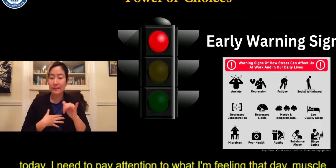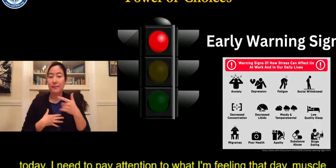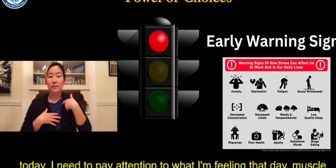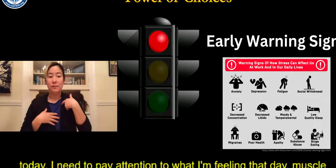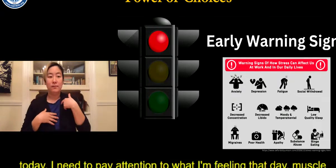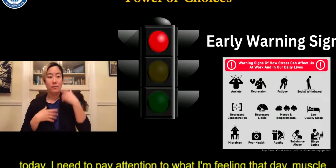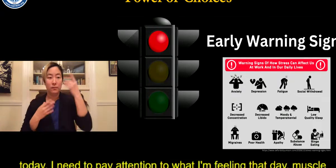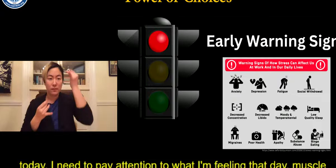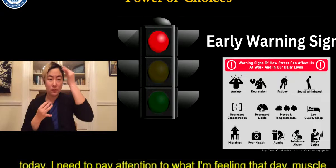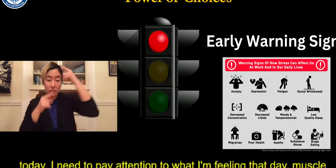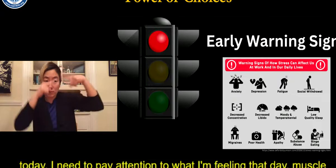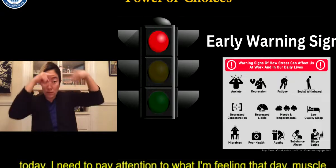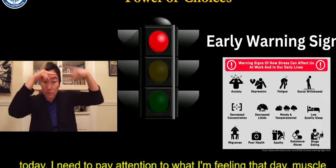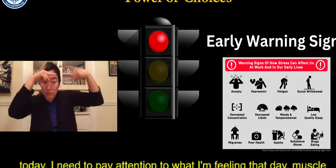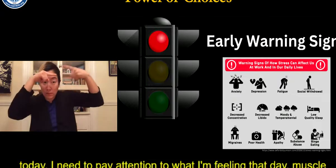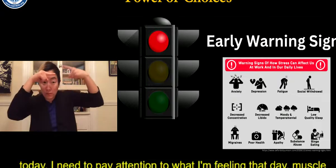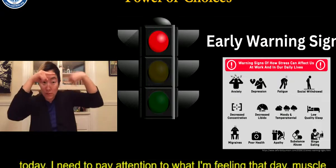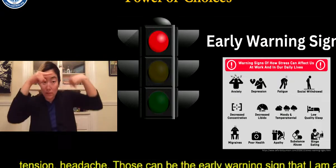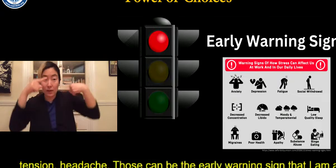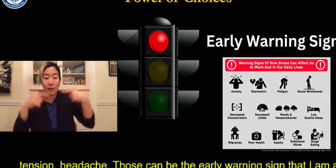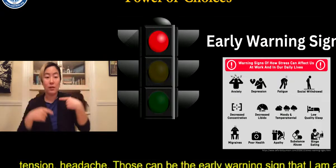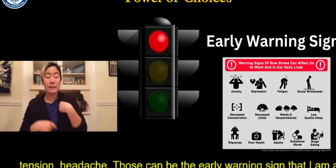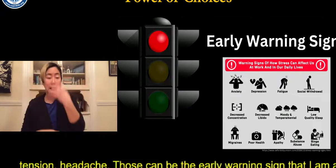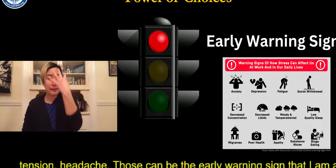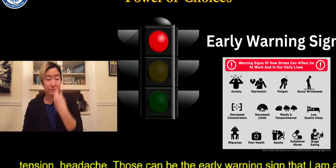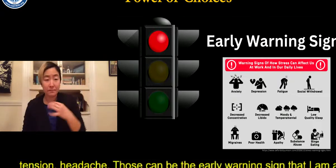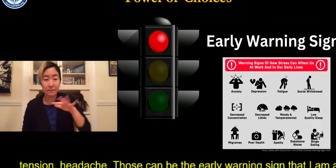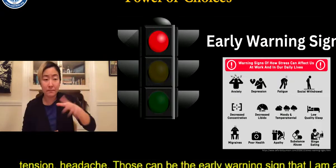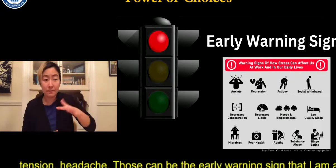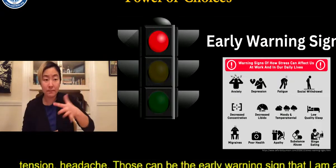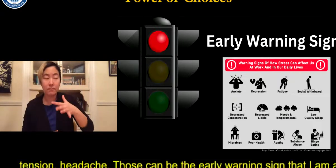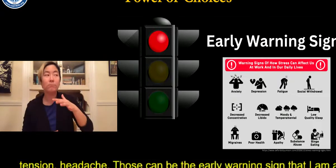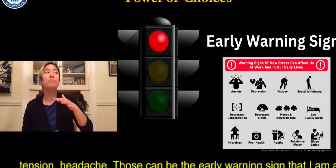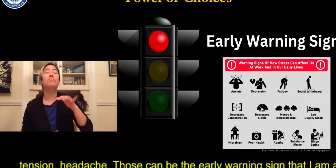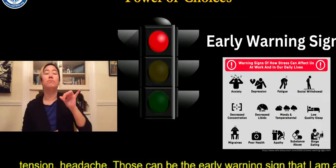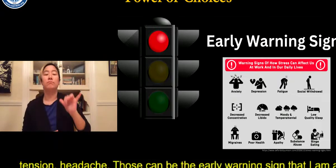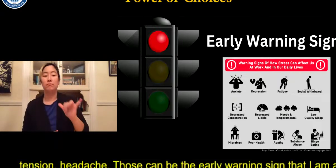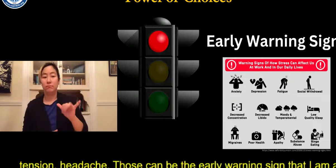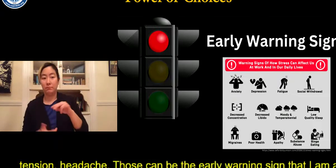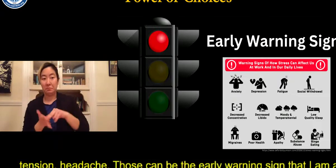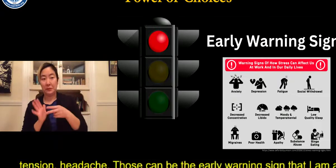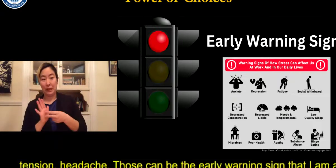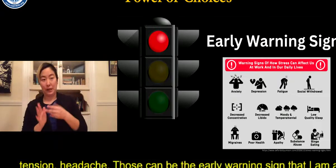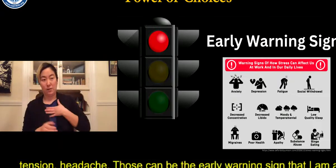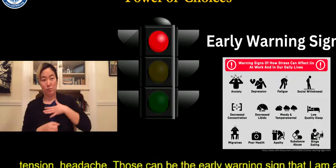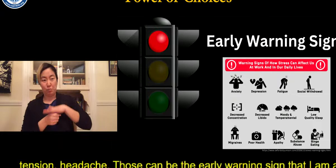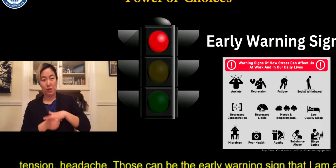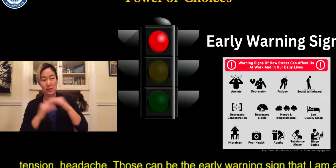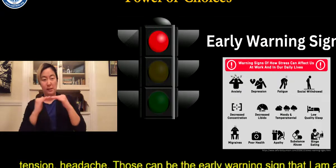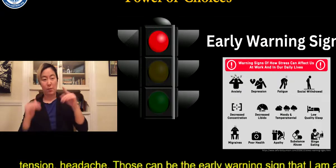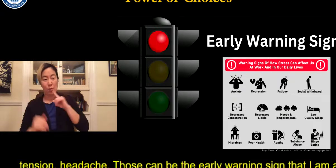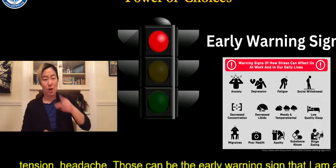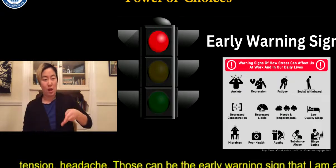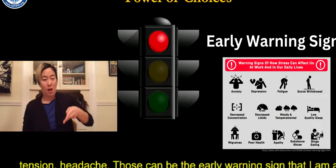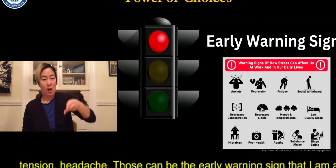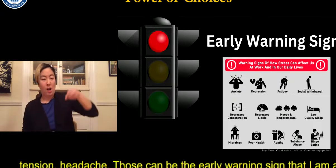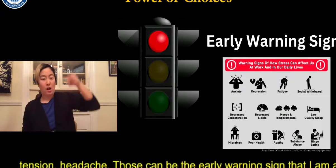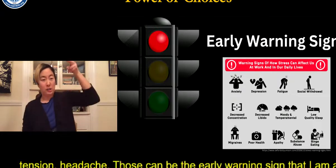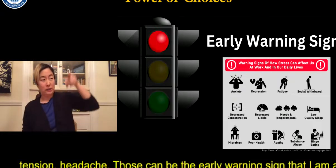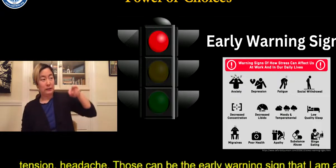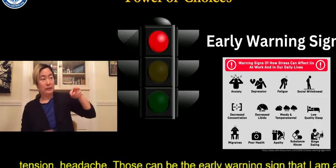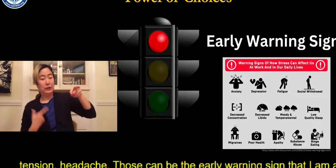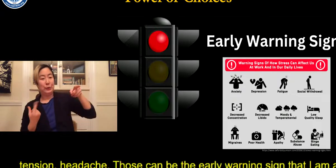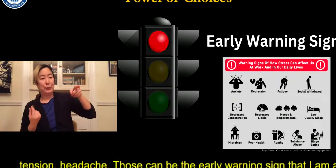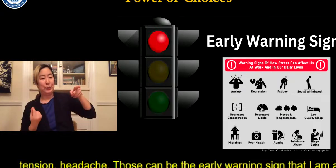feels that way because of my stress. So I would do, in that case, some deep breathing to try to calm and lower my shoulders. Or do I have